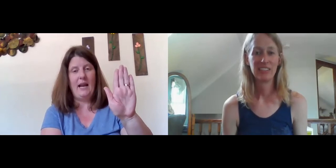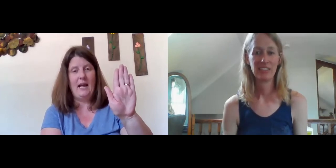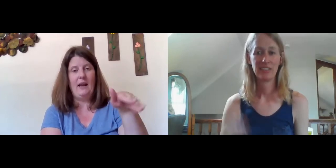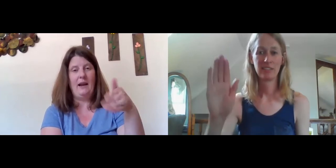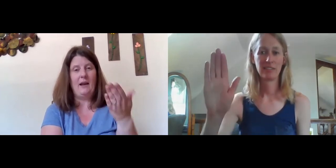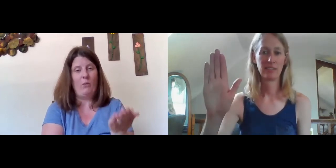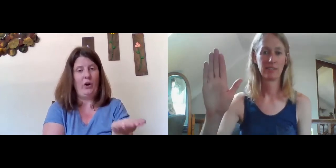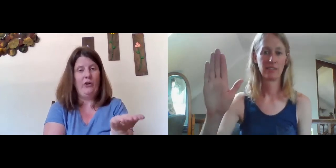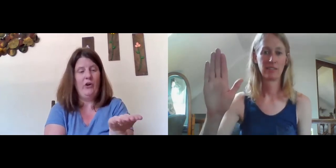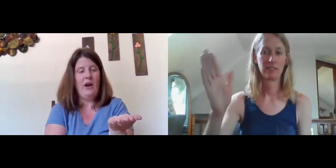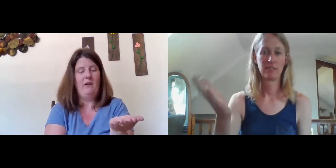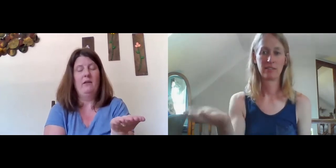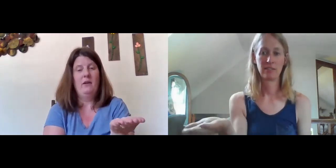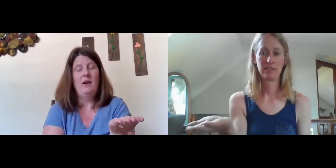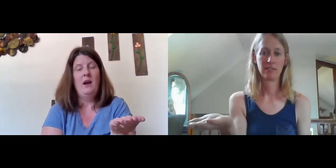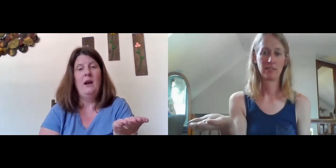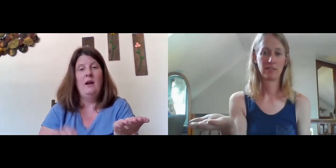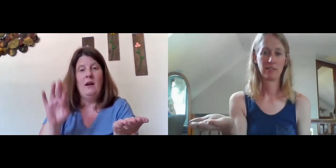hand again, and we're gonna turn it.